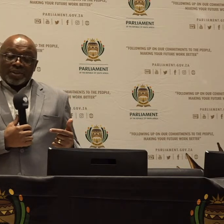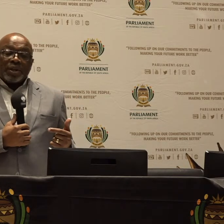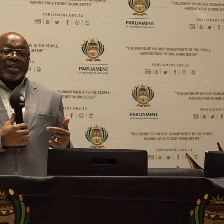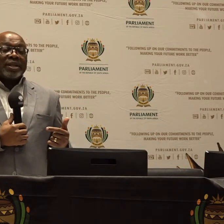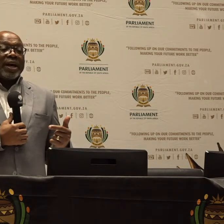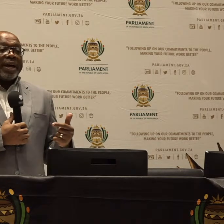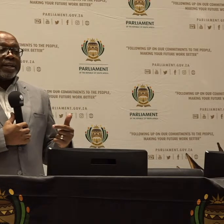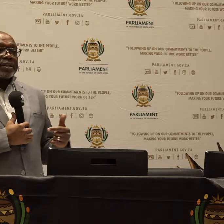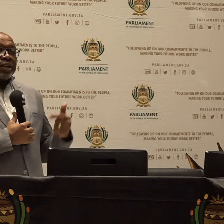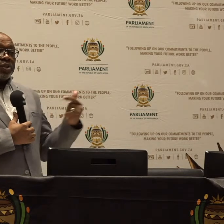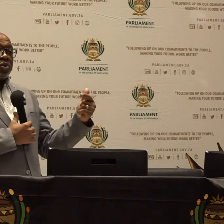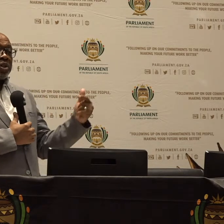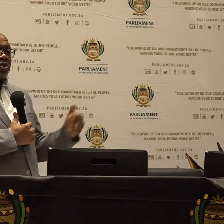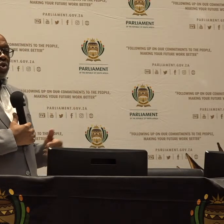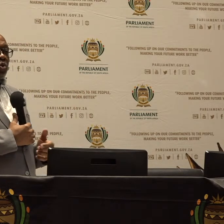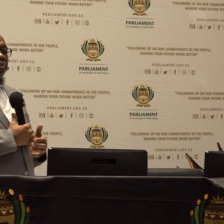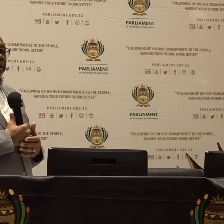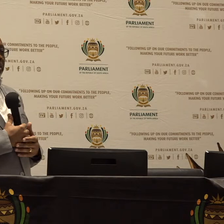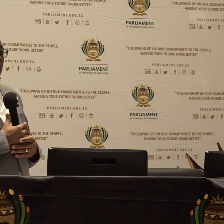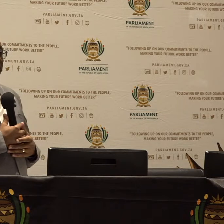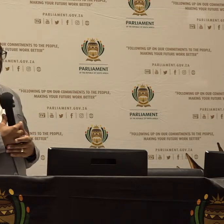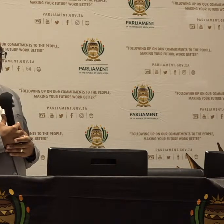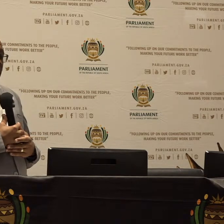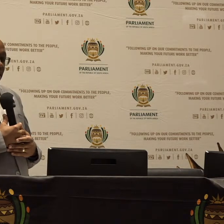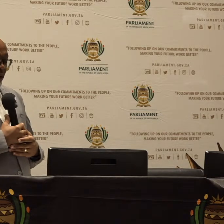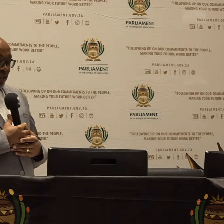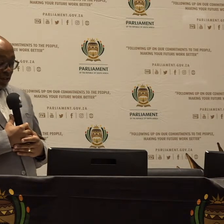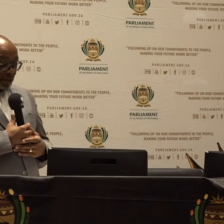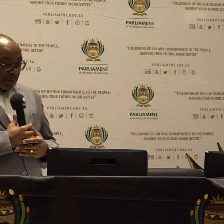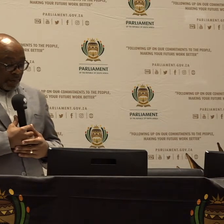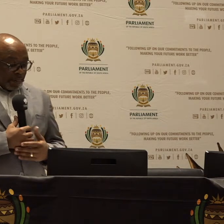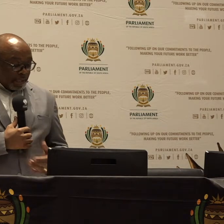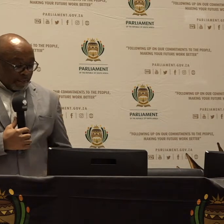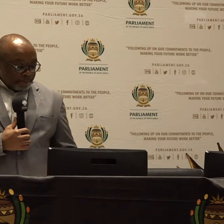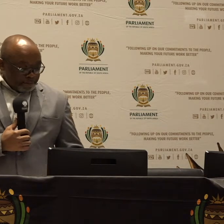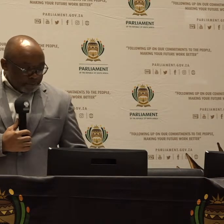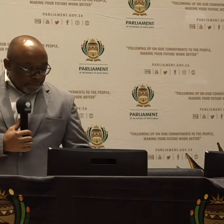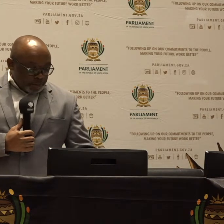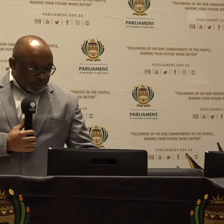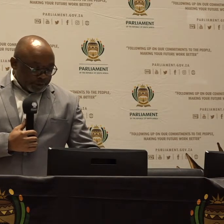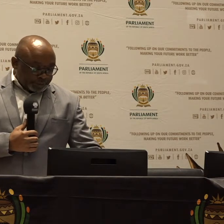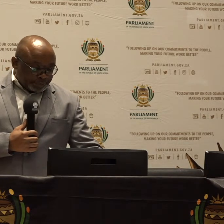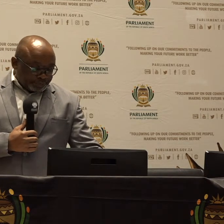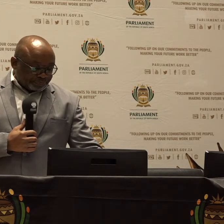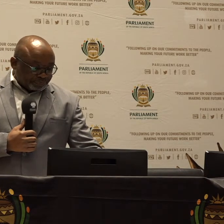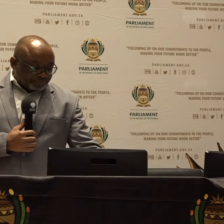regulator act into this new bill once it's an actor is